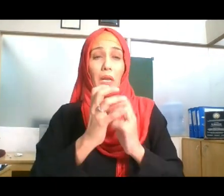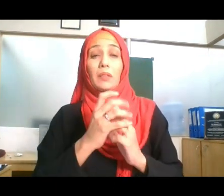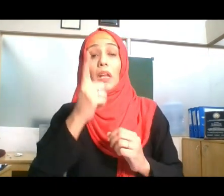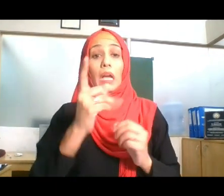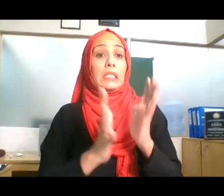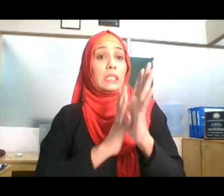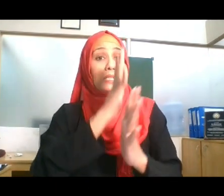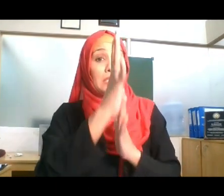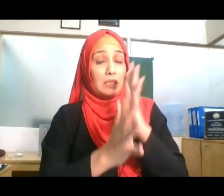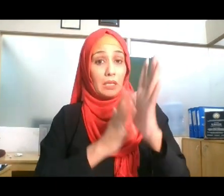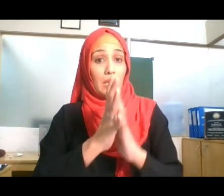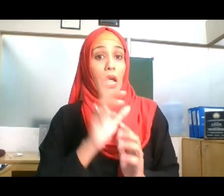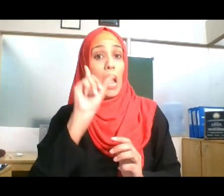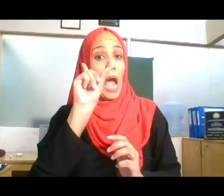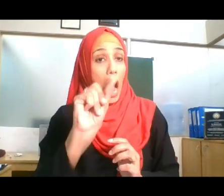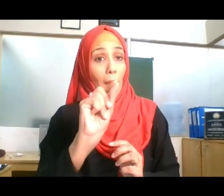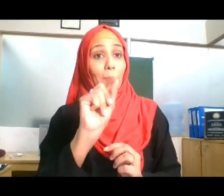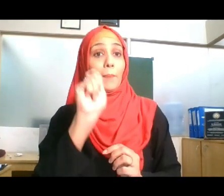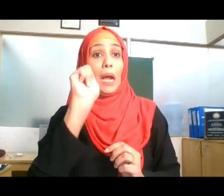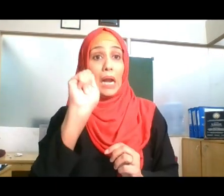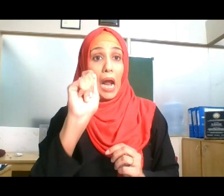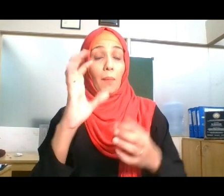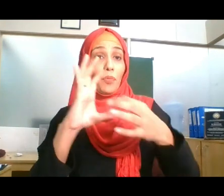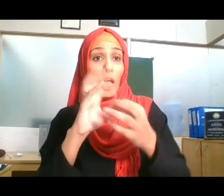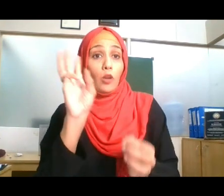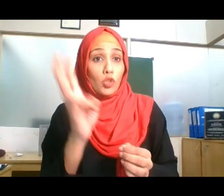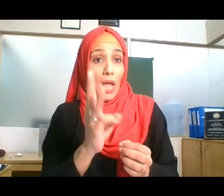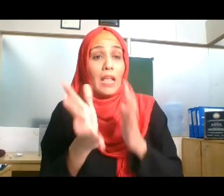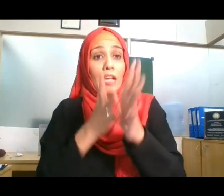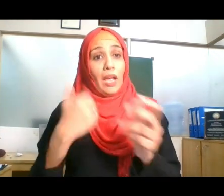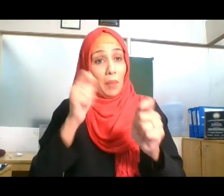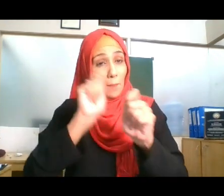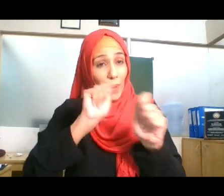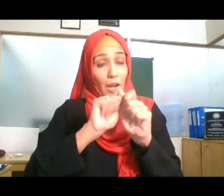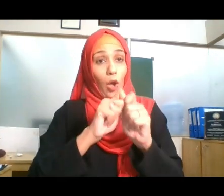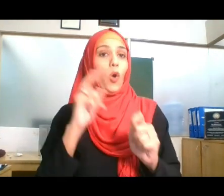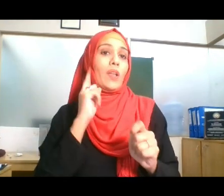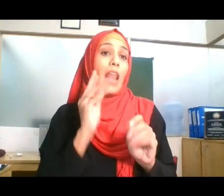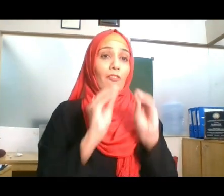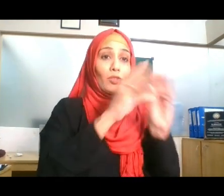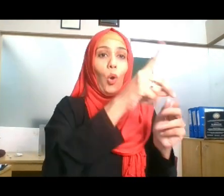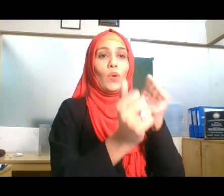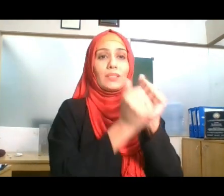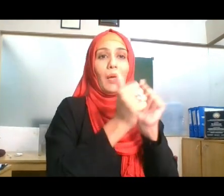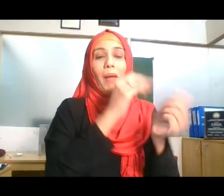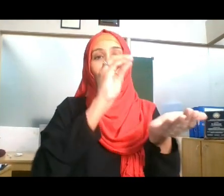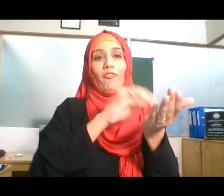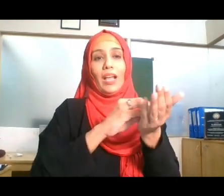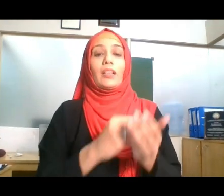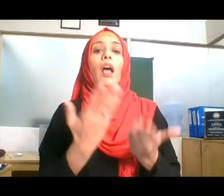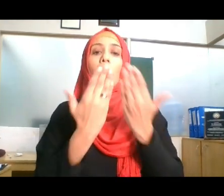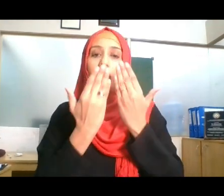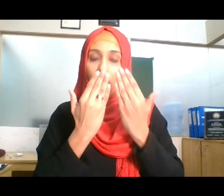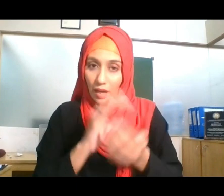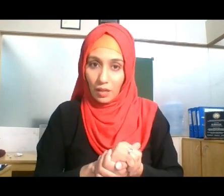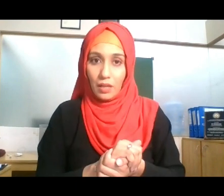language into their content, making their products accessible for the deaf community. This is particularly in the areas of education, and